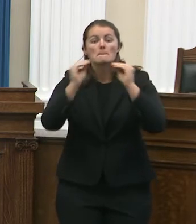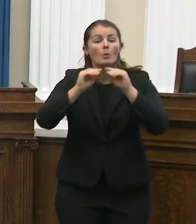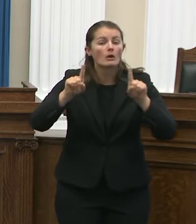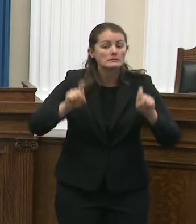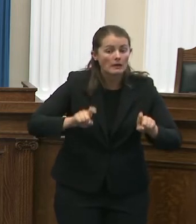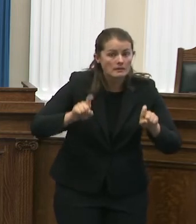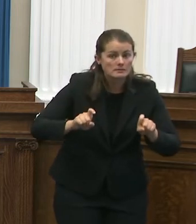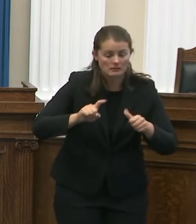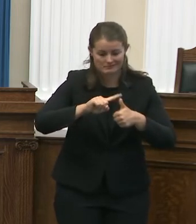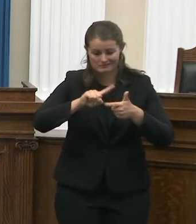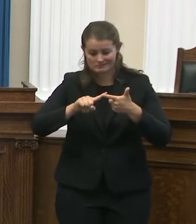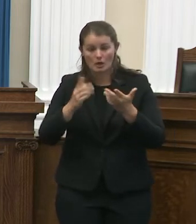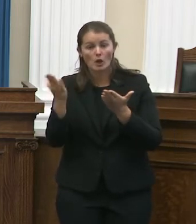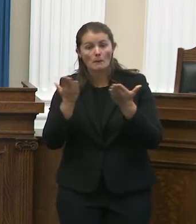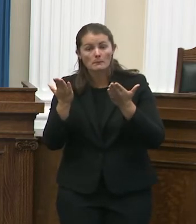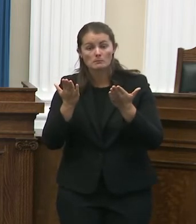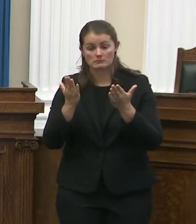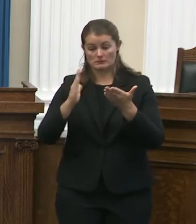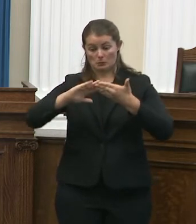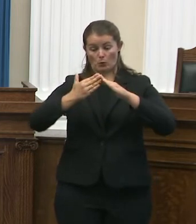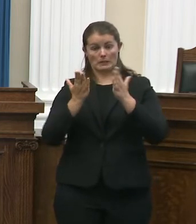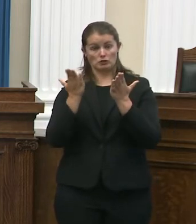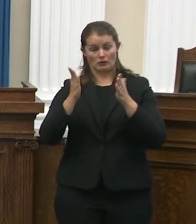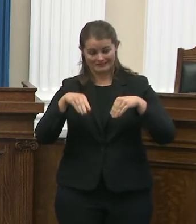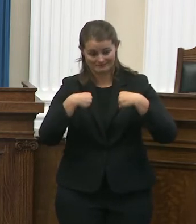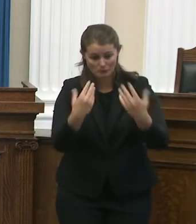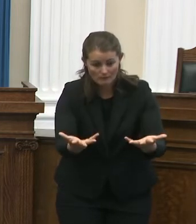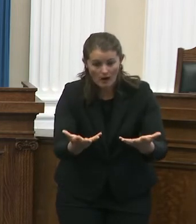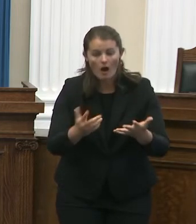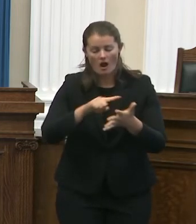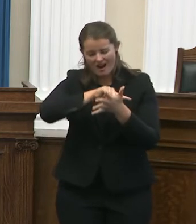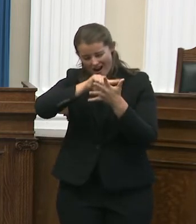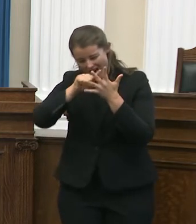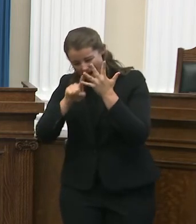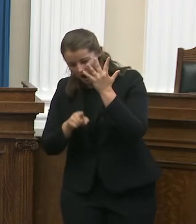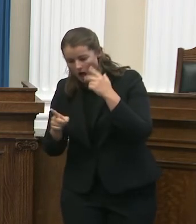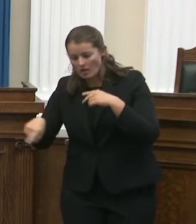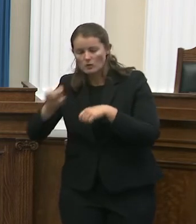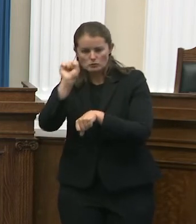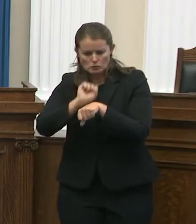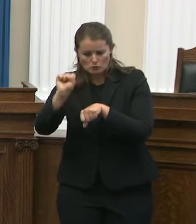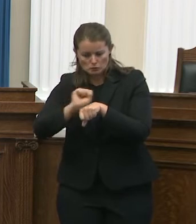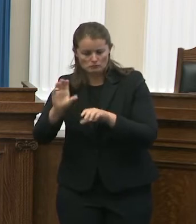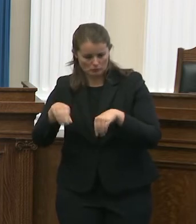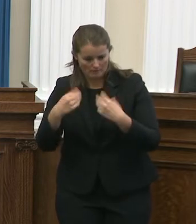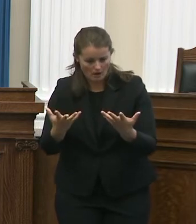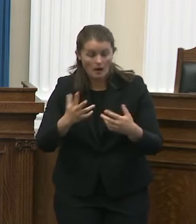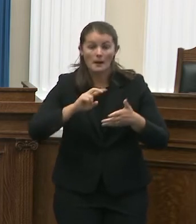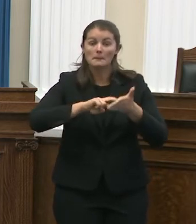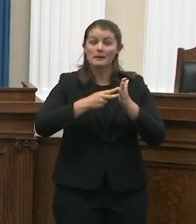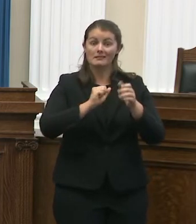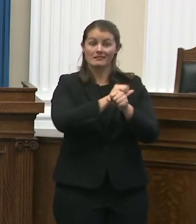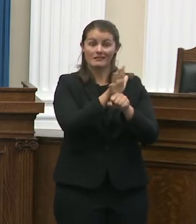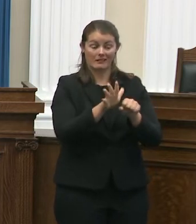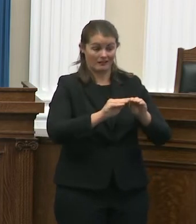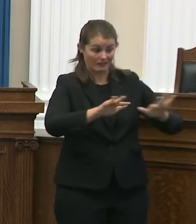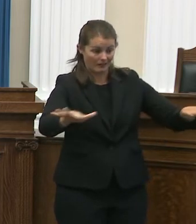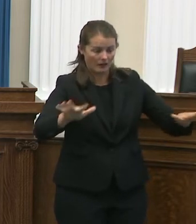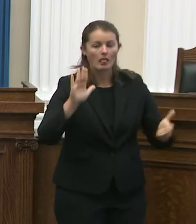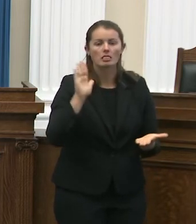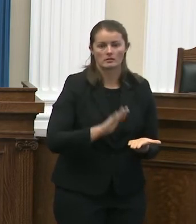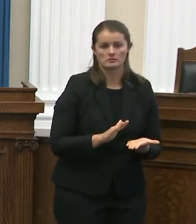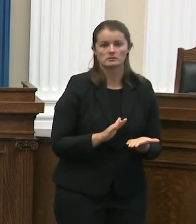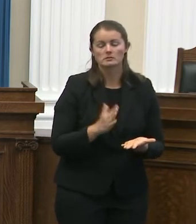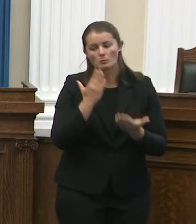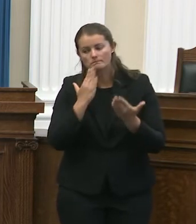to remain open and keep our state in a safe and responsible manner. The need for close cooperation